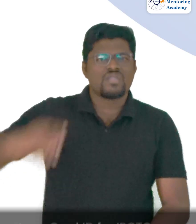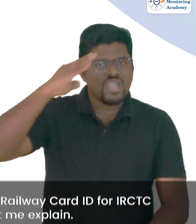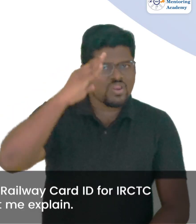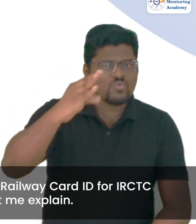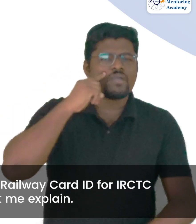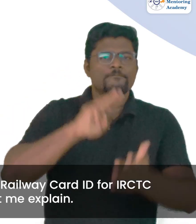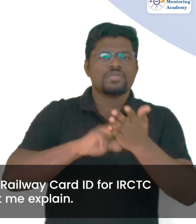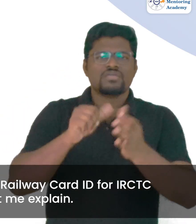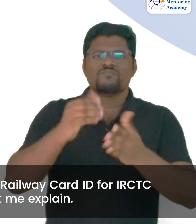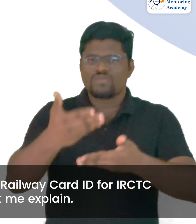Hello.